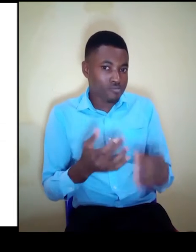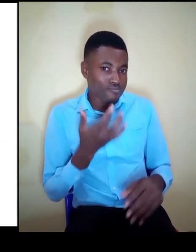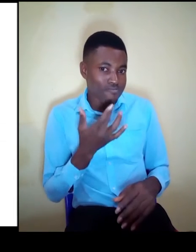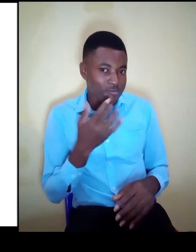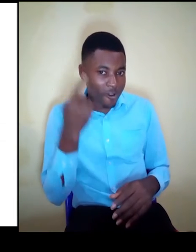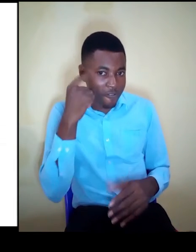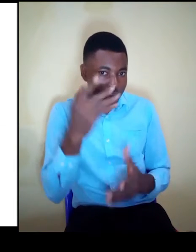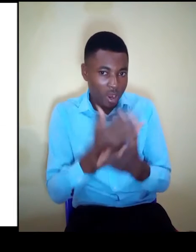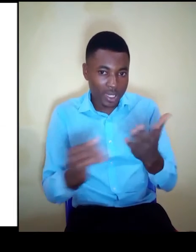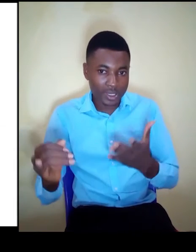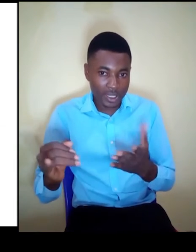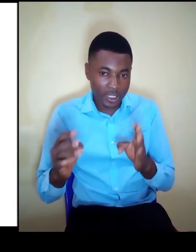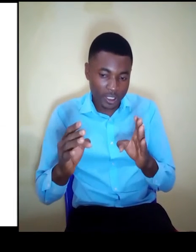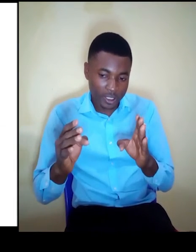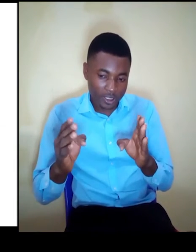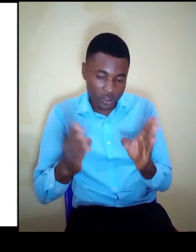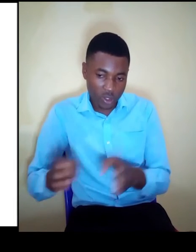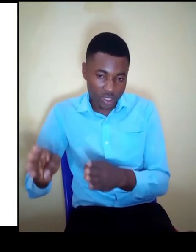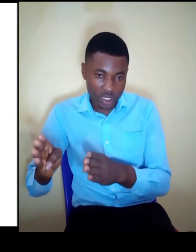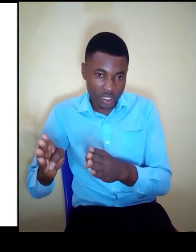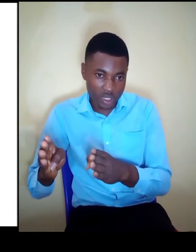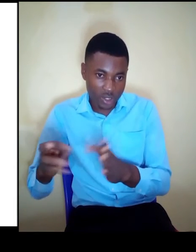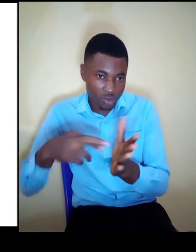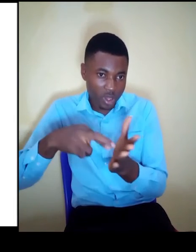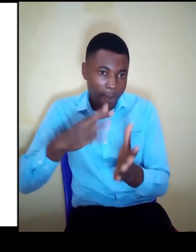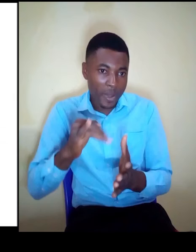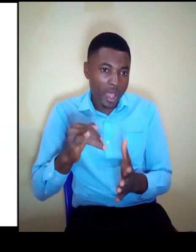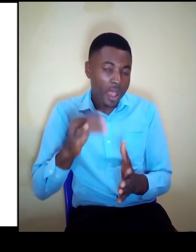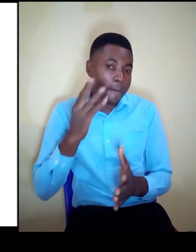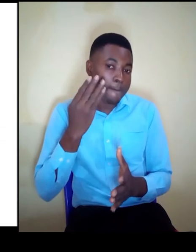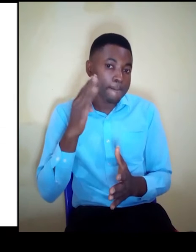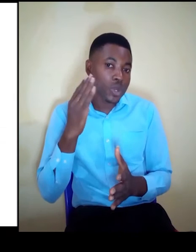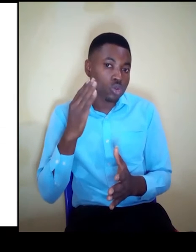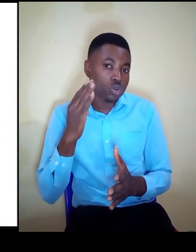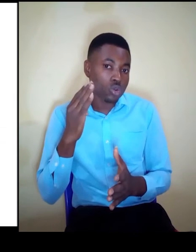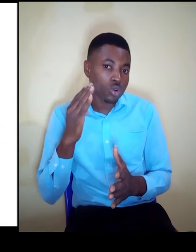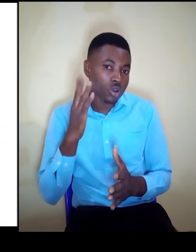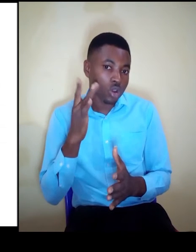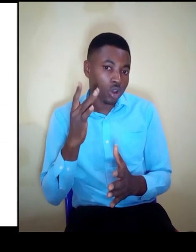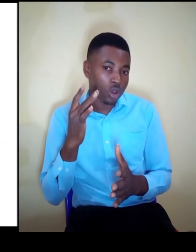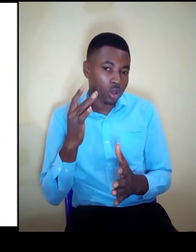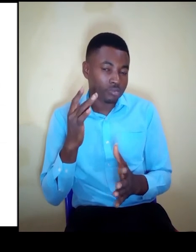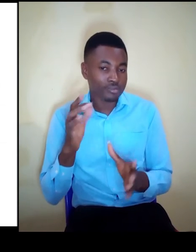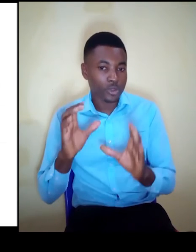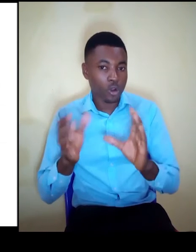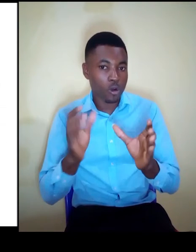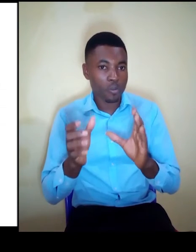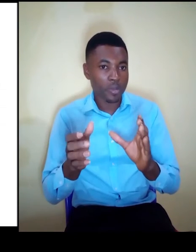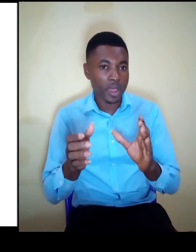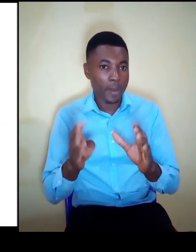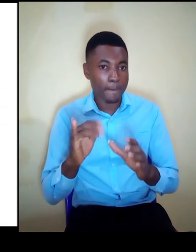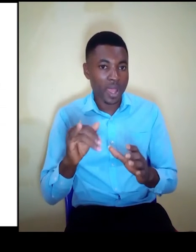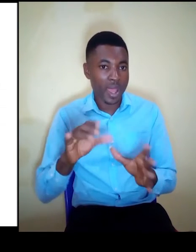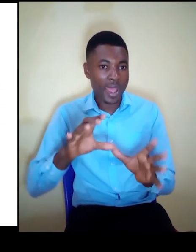by the blue color, as compared to the entity depiction, which is represented by the orange color. We also see